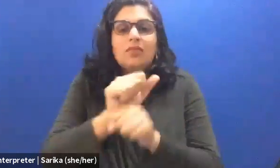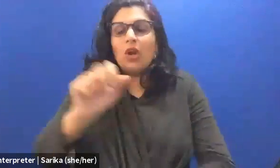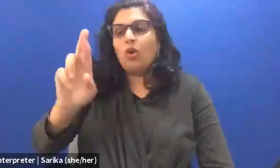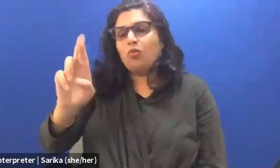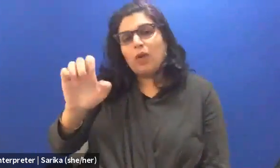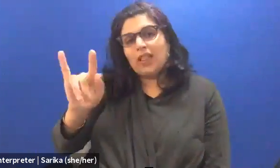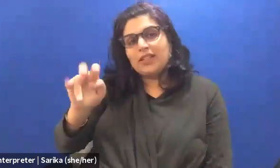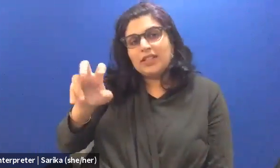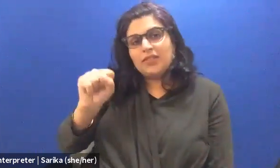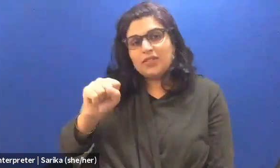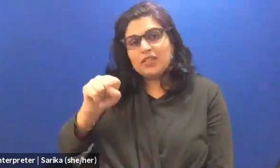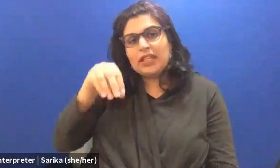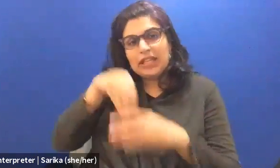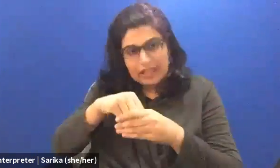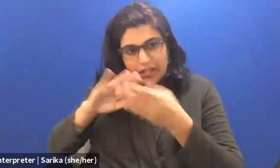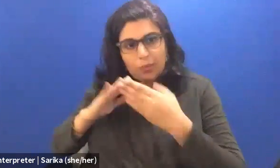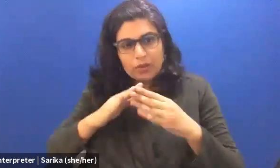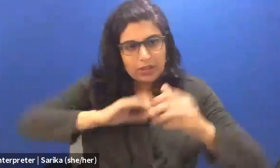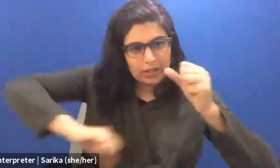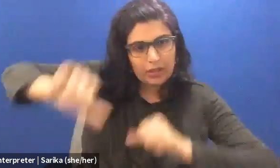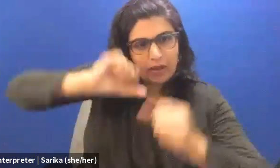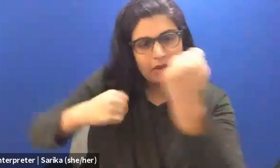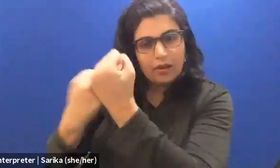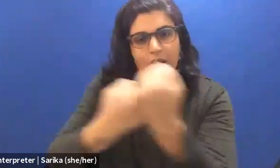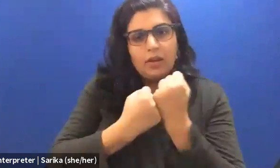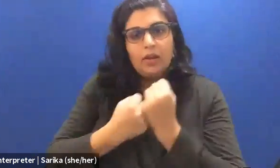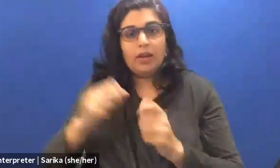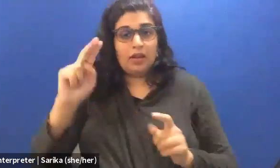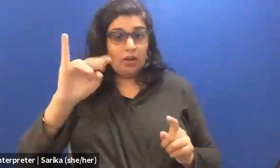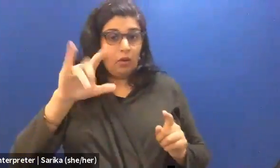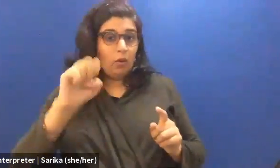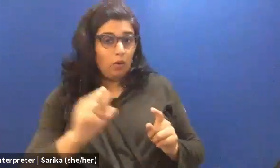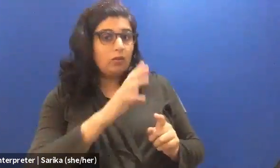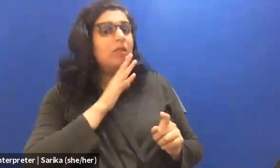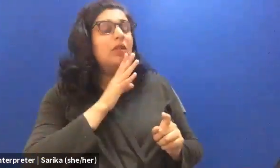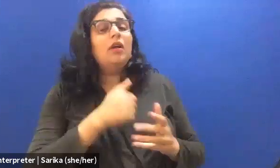with one another. Yeah. I also think that, you know,